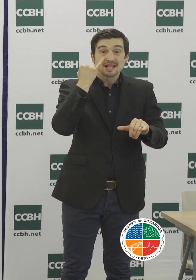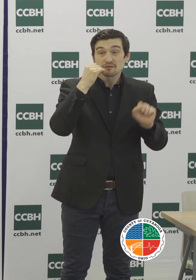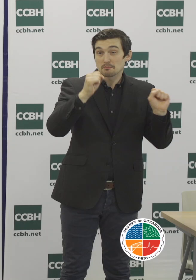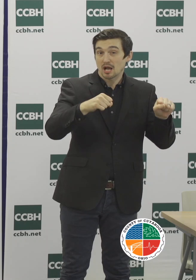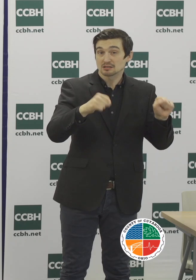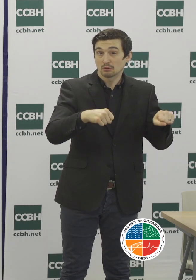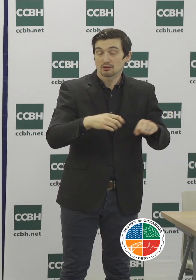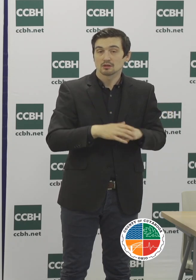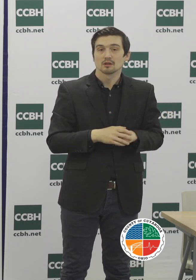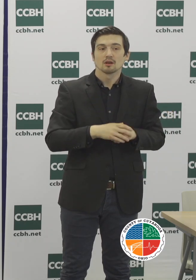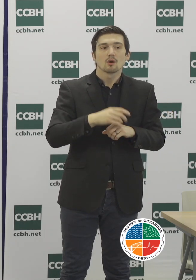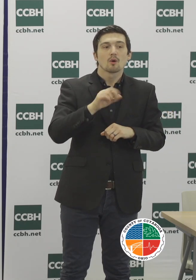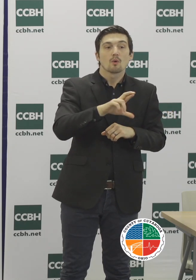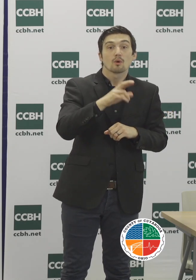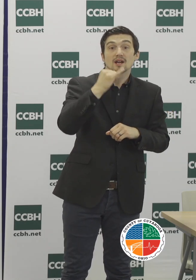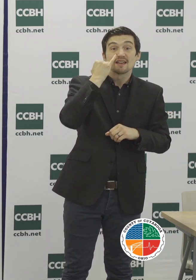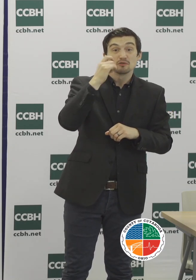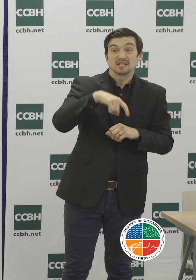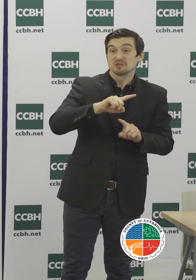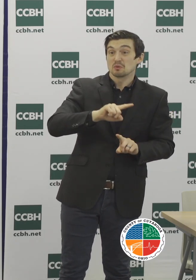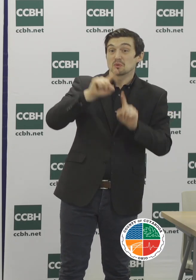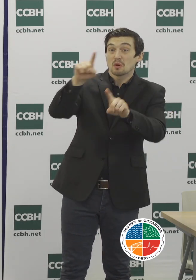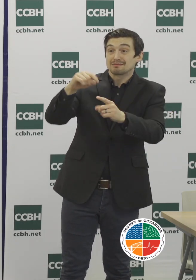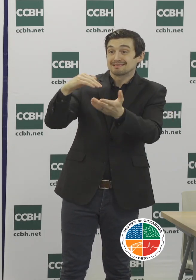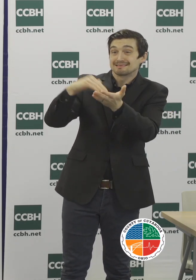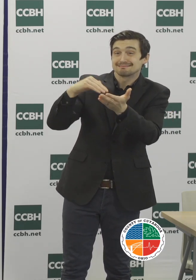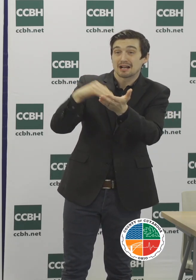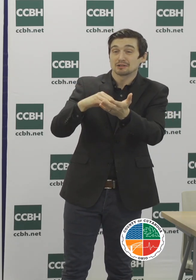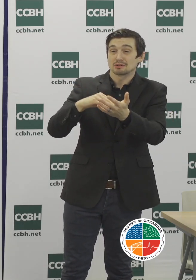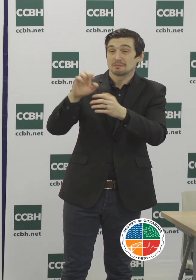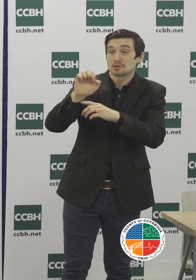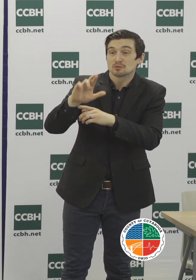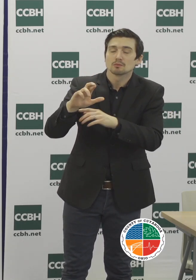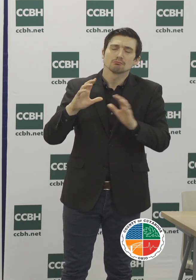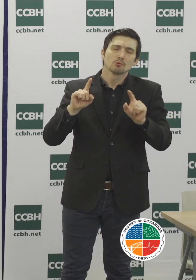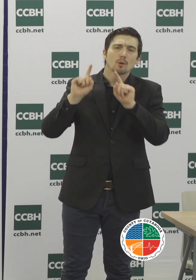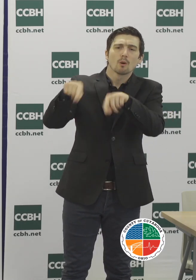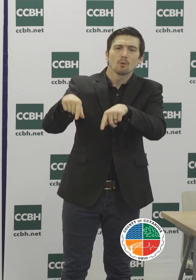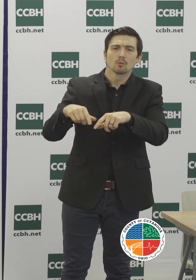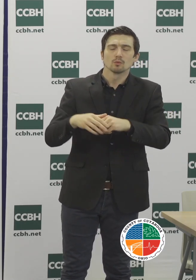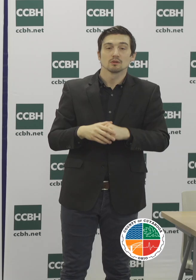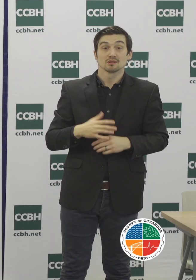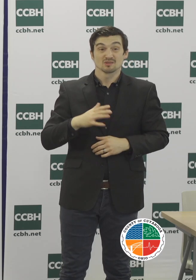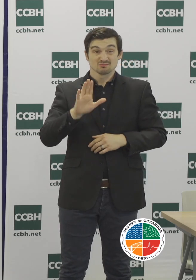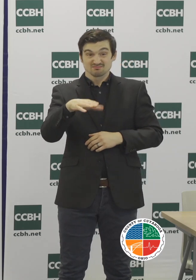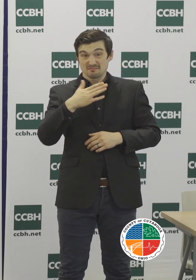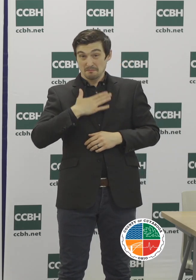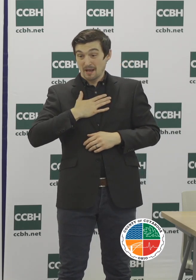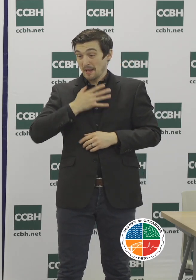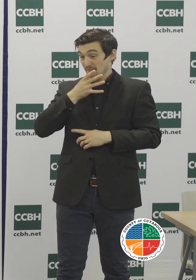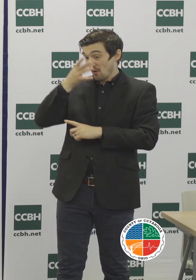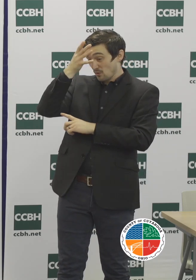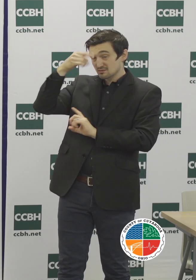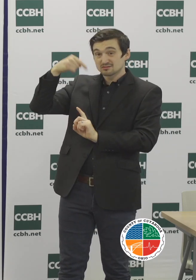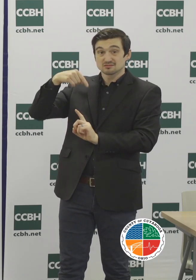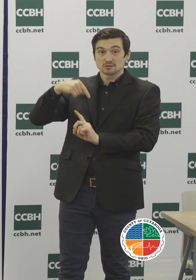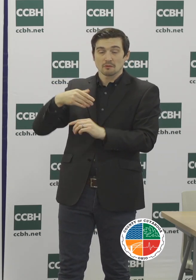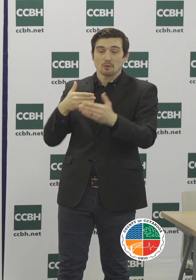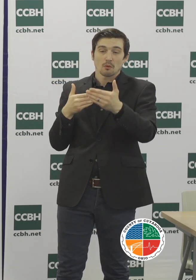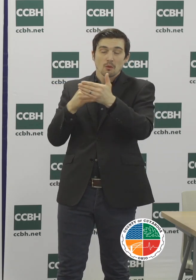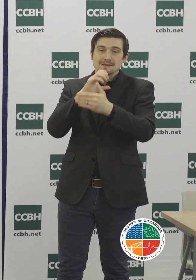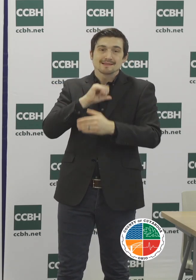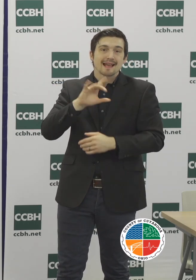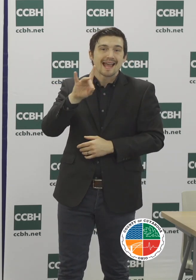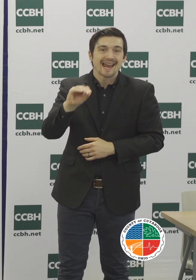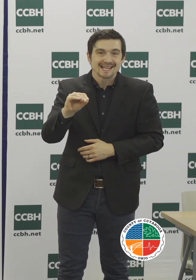seek medical care or other vital needs. My parents are in that category. They are approaching 80, and my